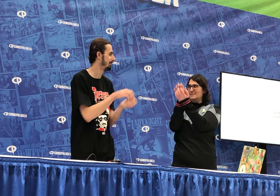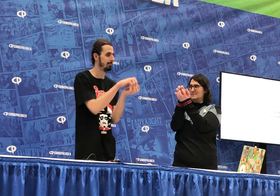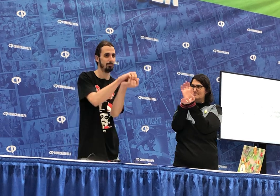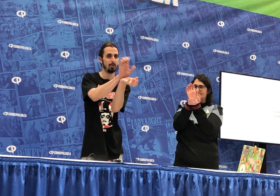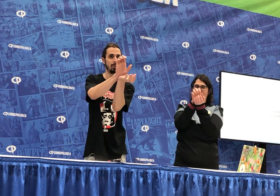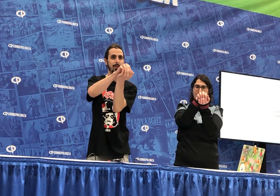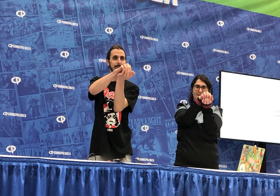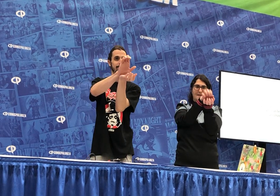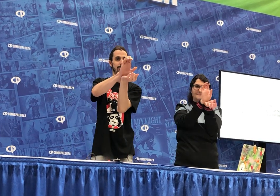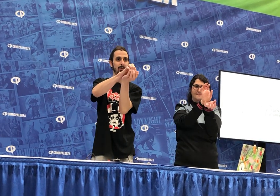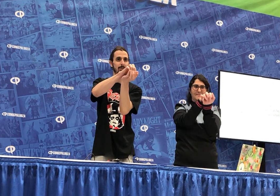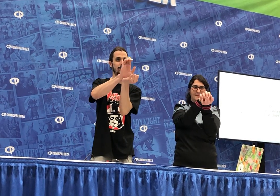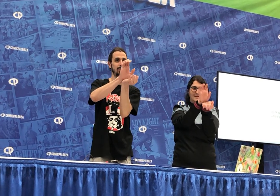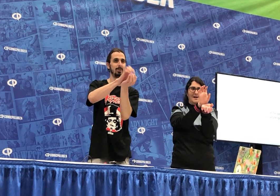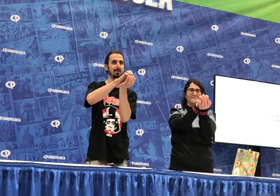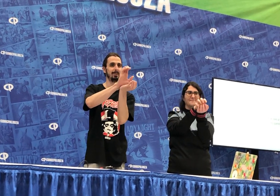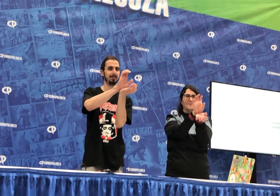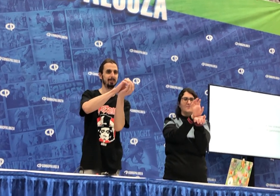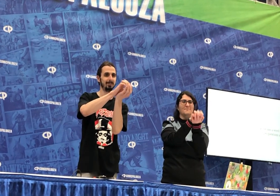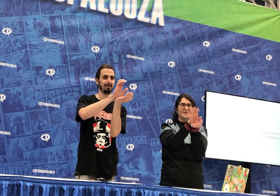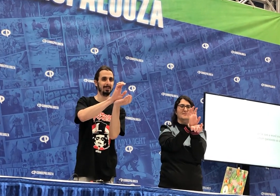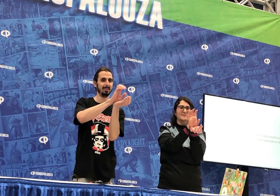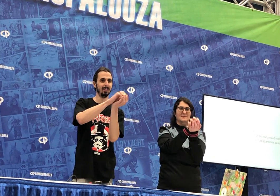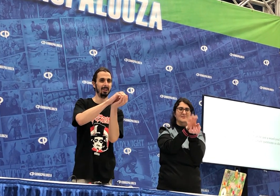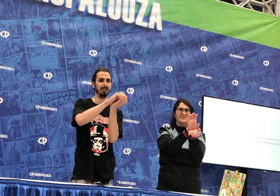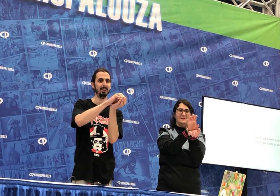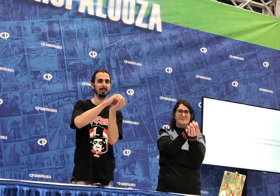I've seen like this Pokemon, like your Pokeball. Also Pokemon.